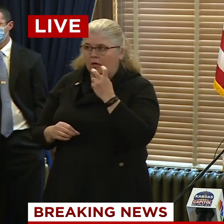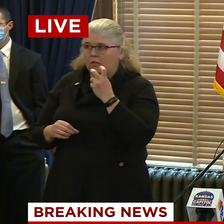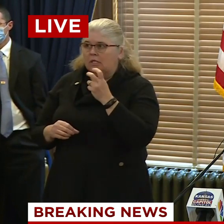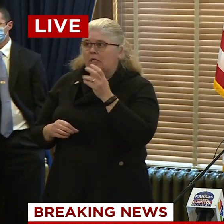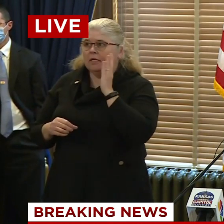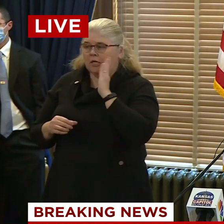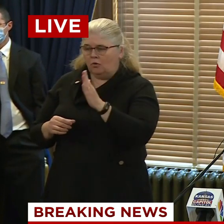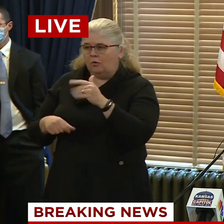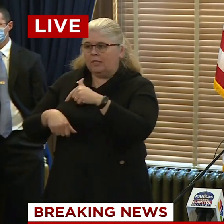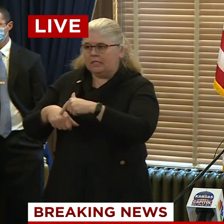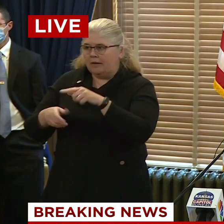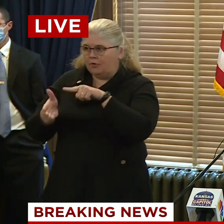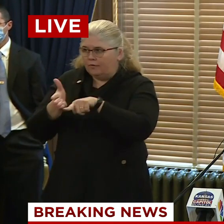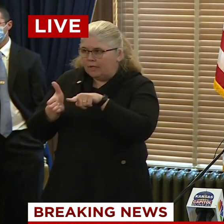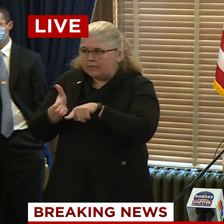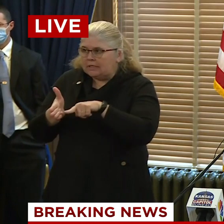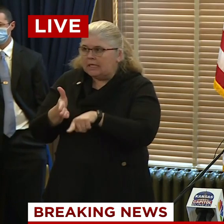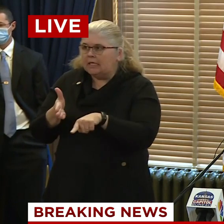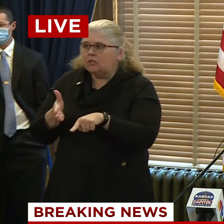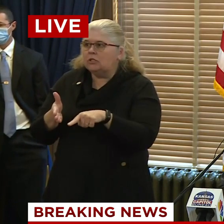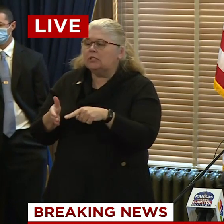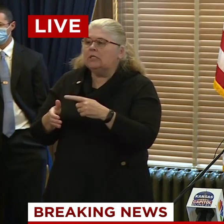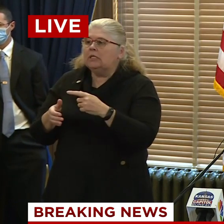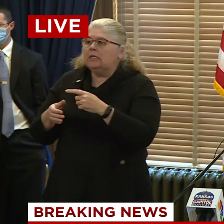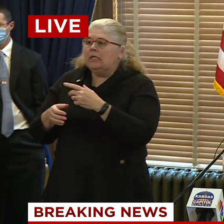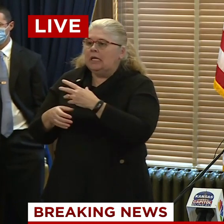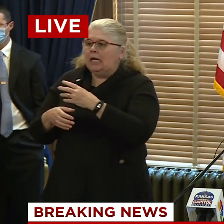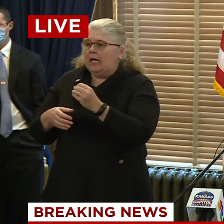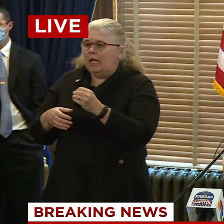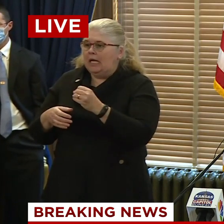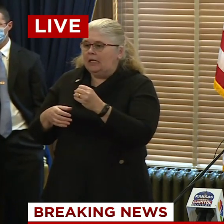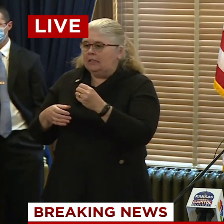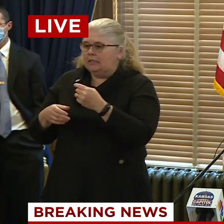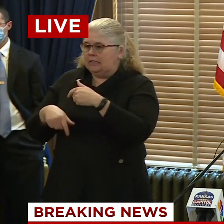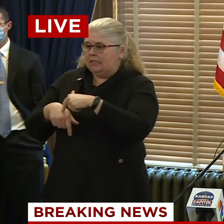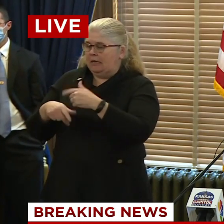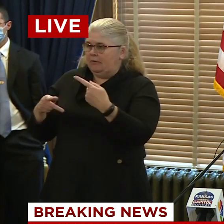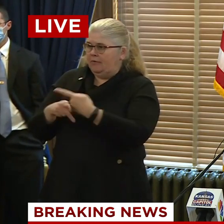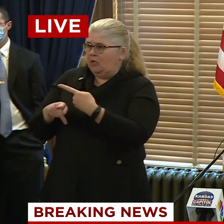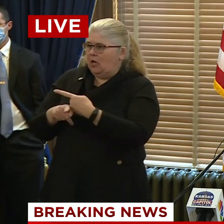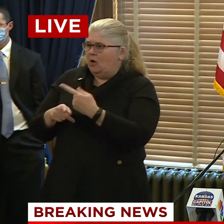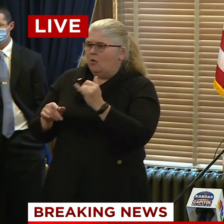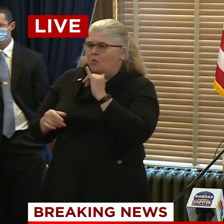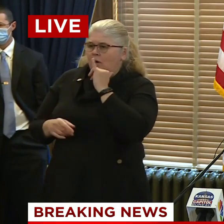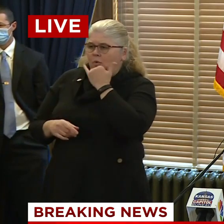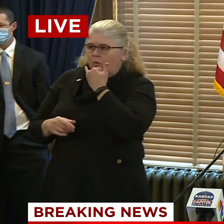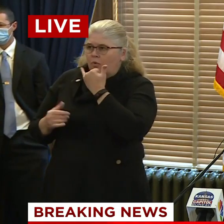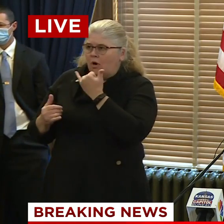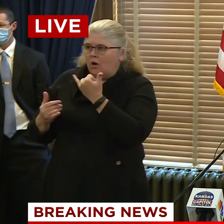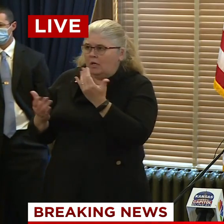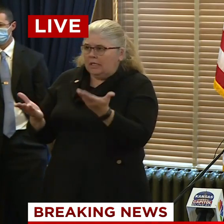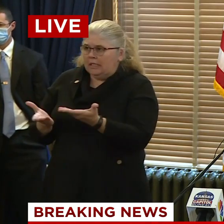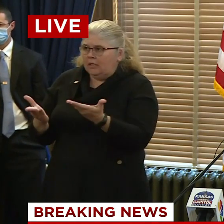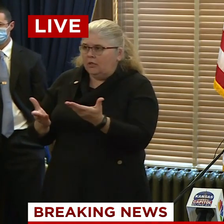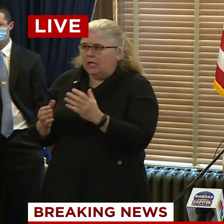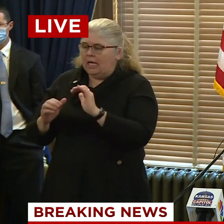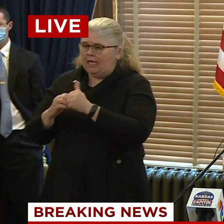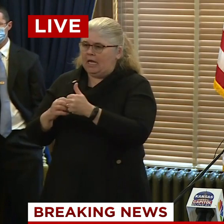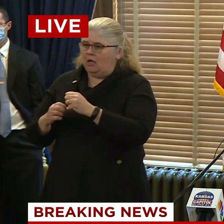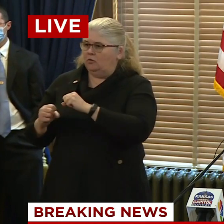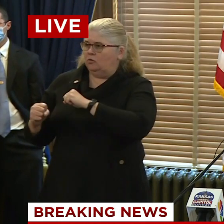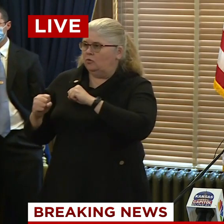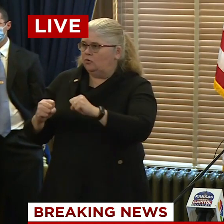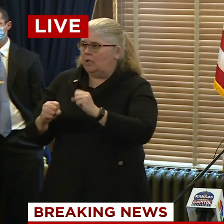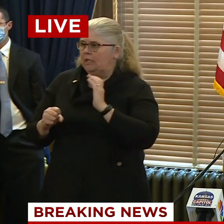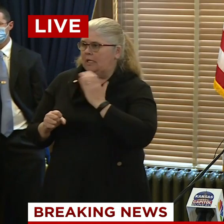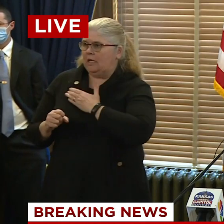for investigation, litigation in the future to figure out what went wrong here and how we can strengthen our